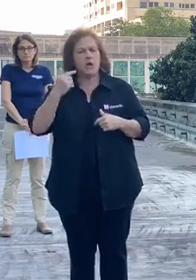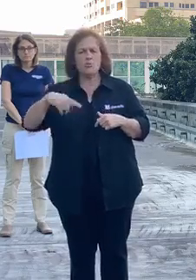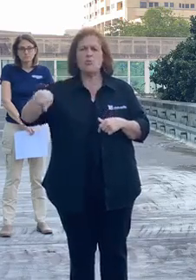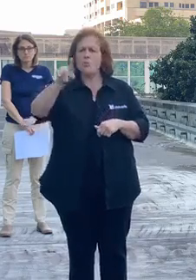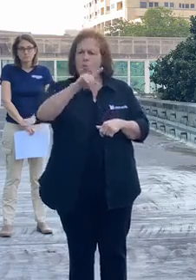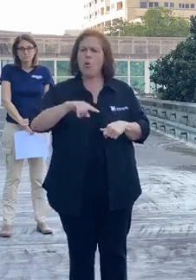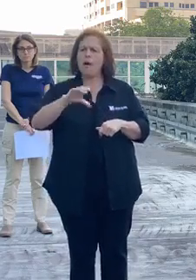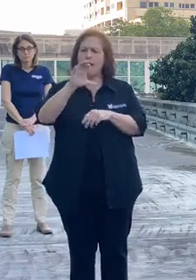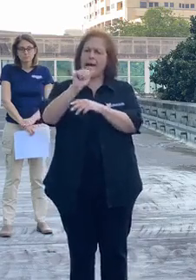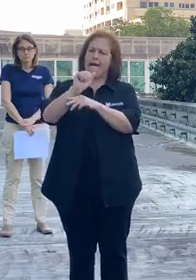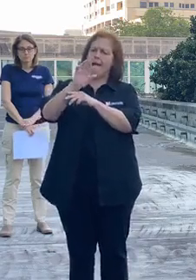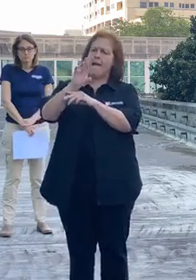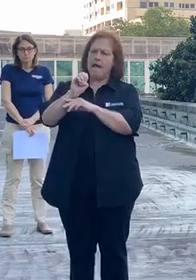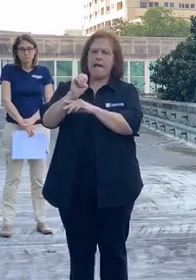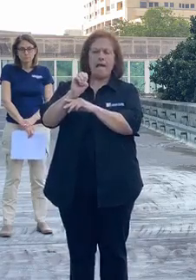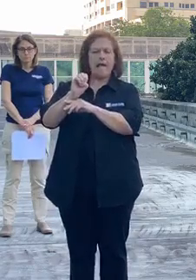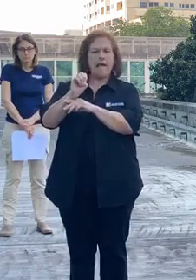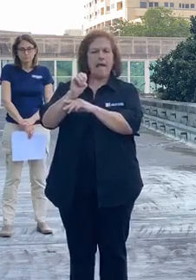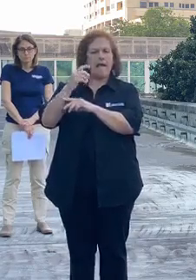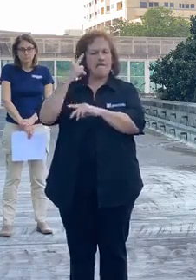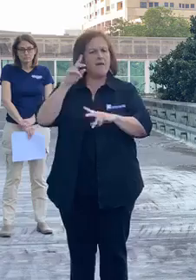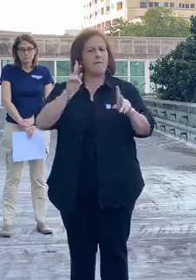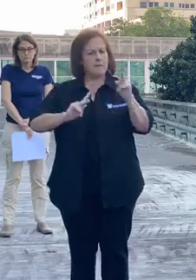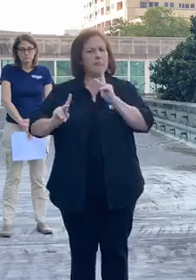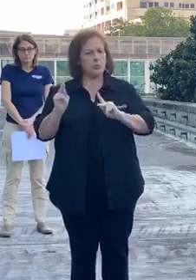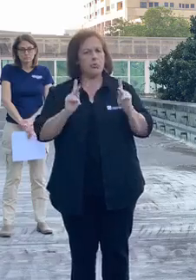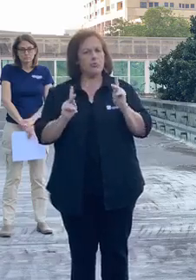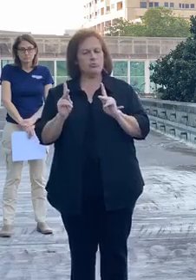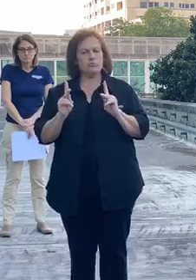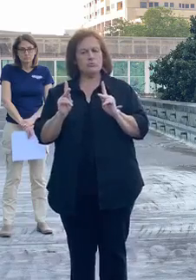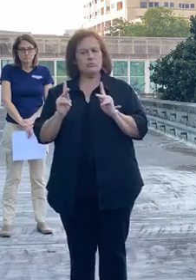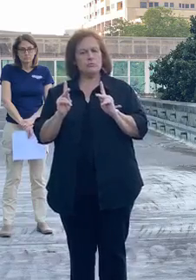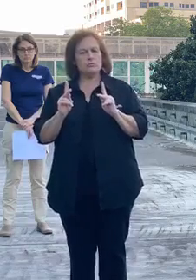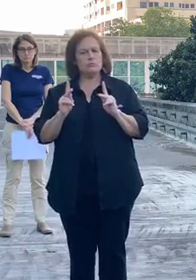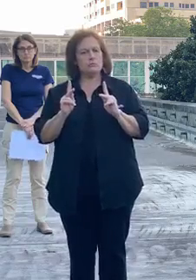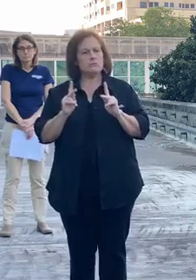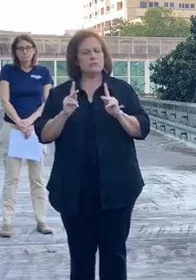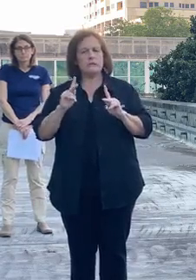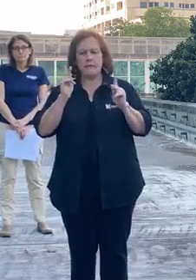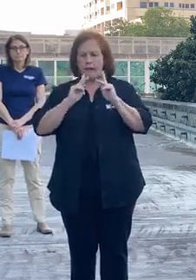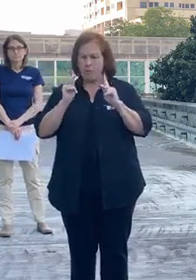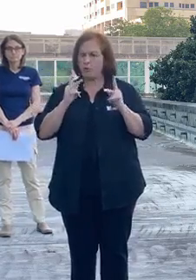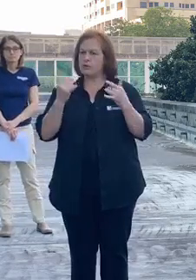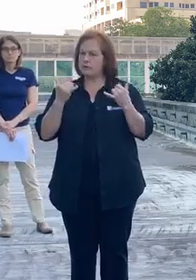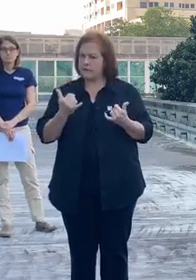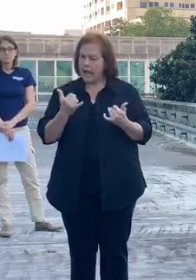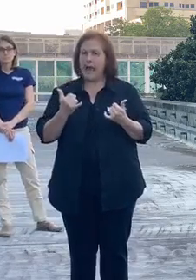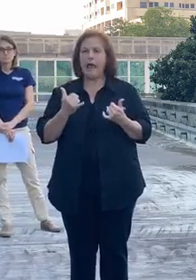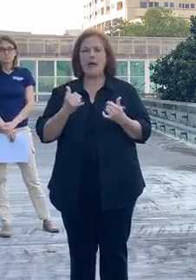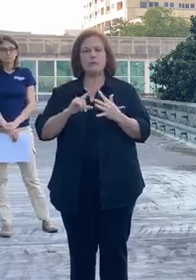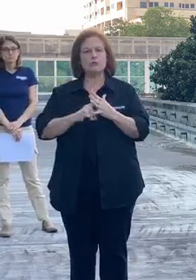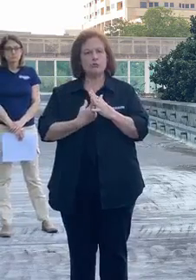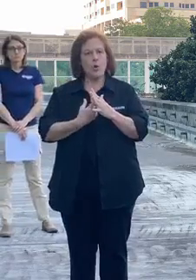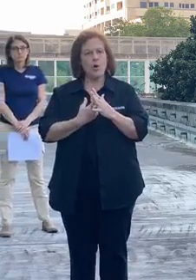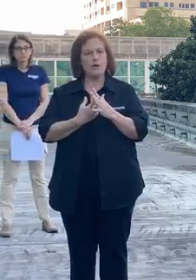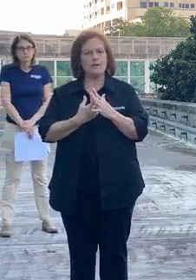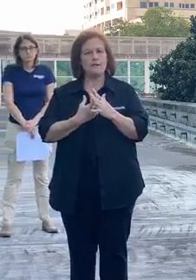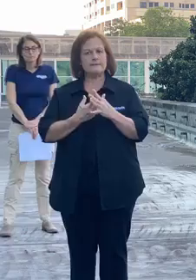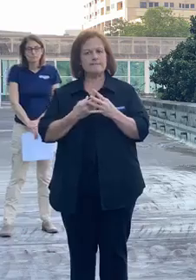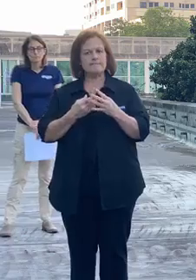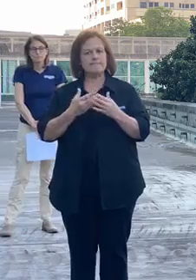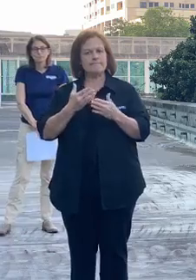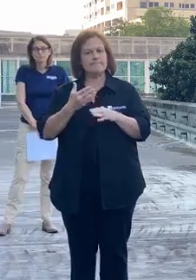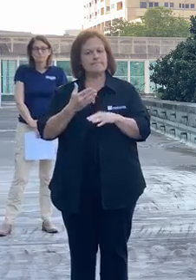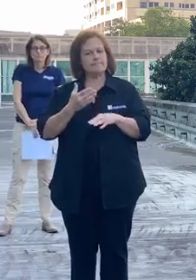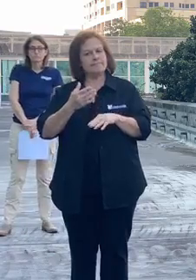care that you're providing that we're seeing our people coming off of ventilators faster. More